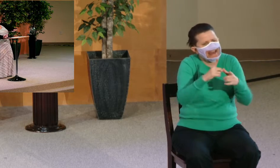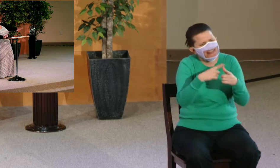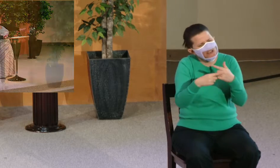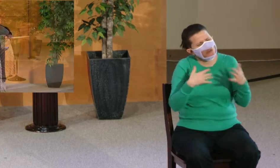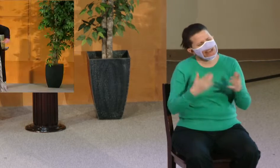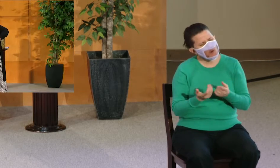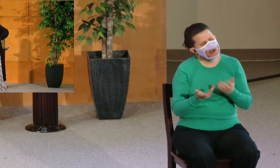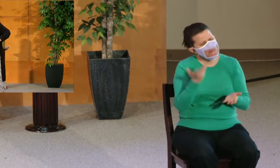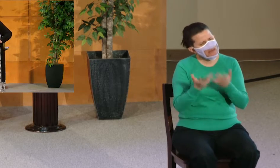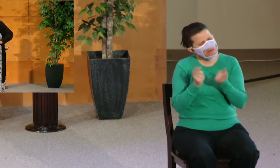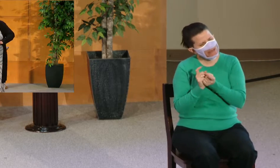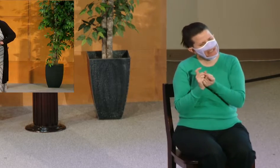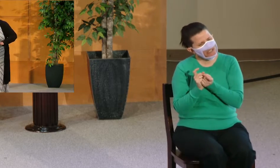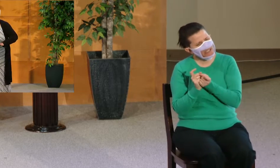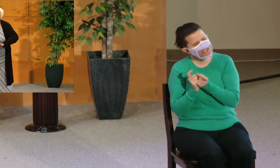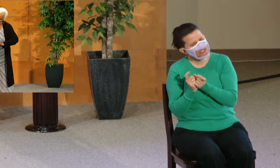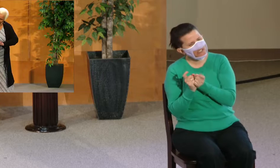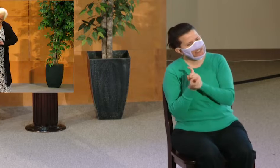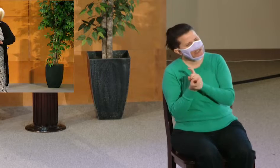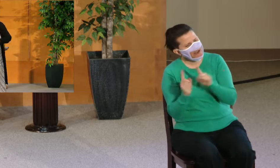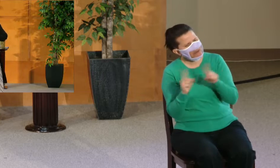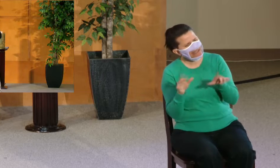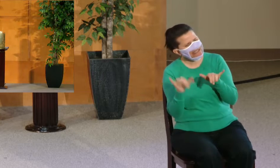keeping everything stasis.